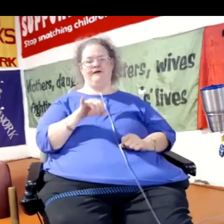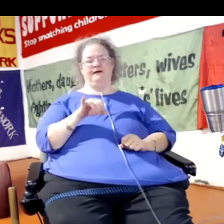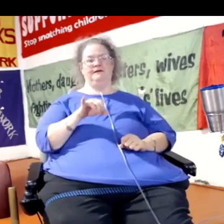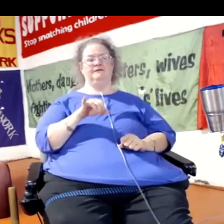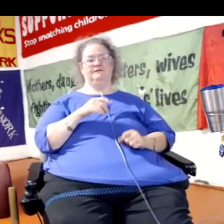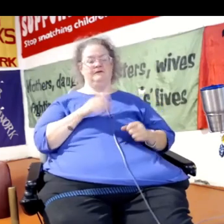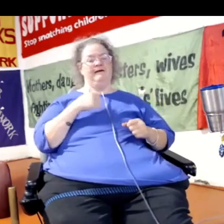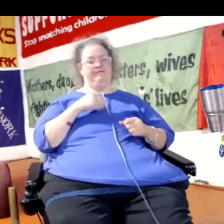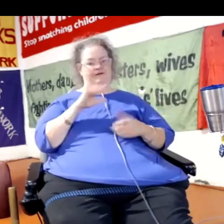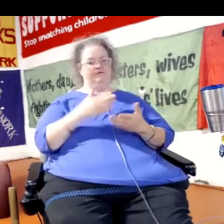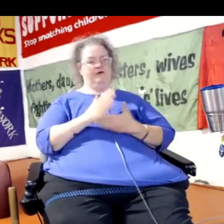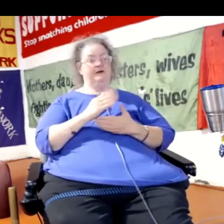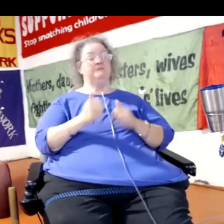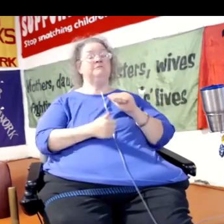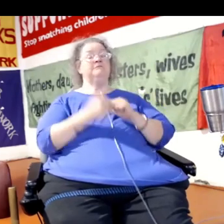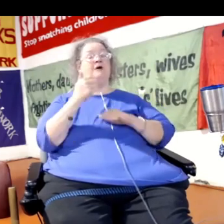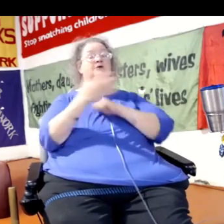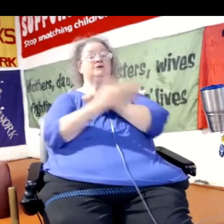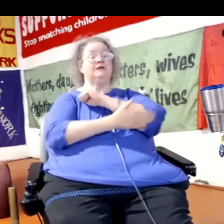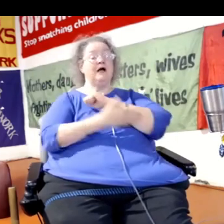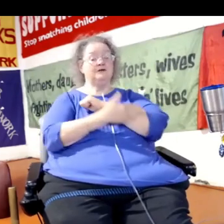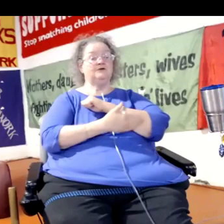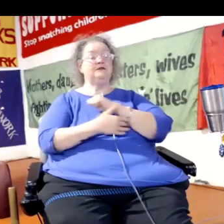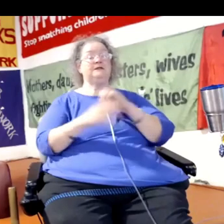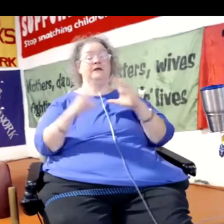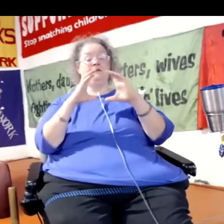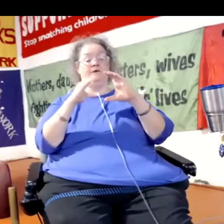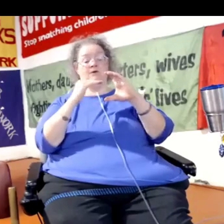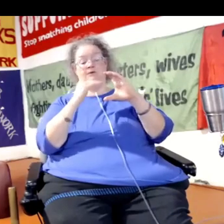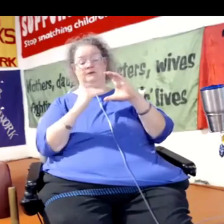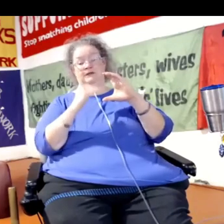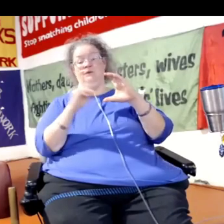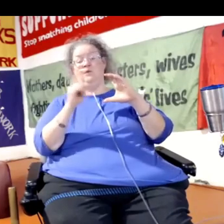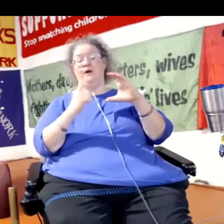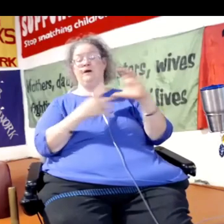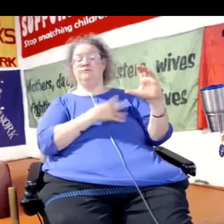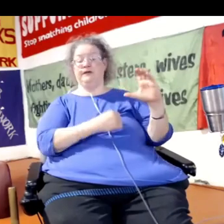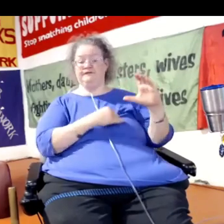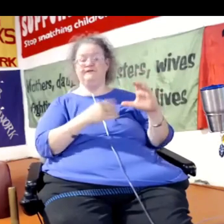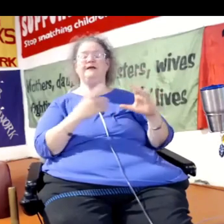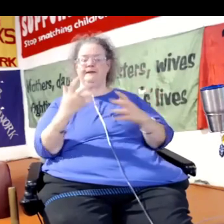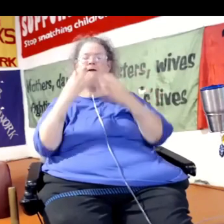right. It is mostly in countries of the global south where breastfeeding is valued.